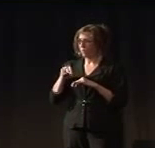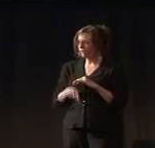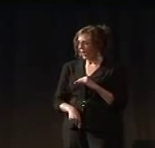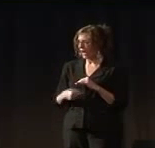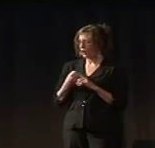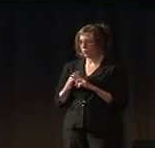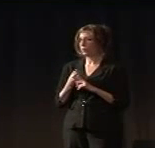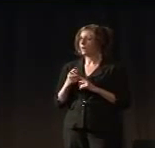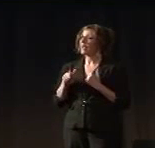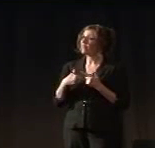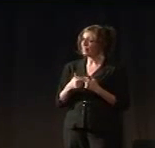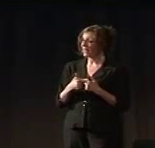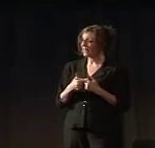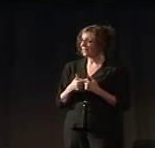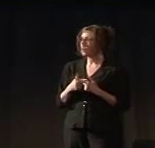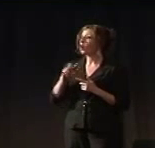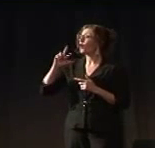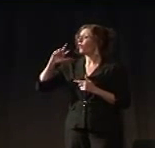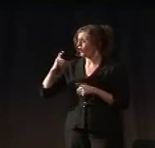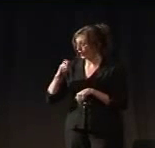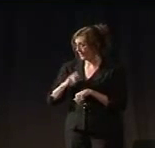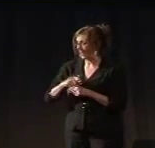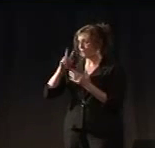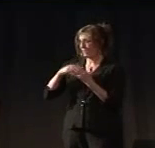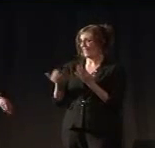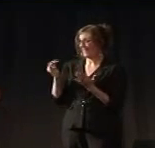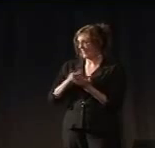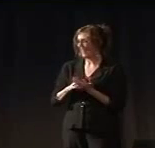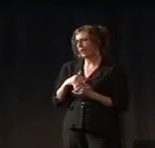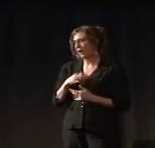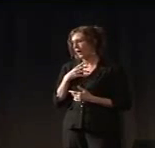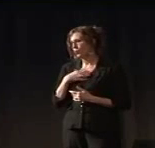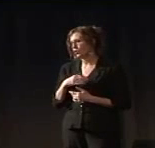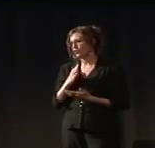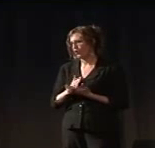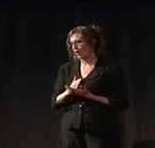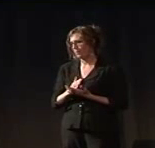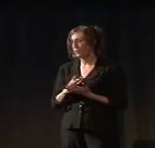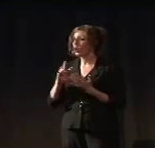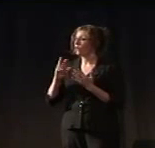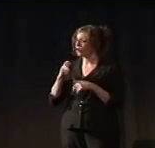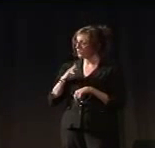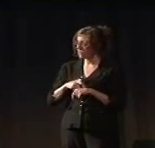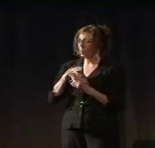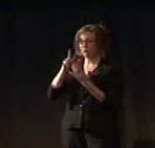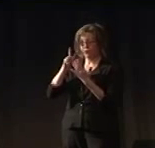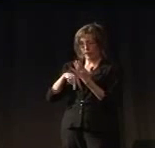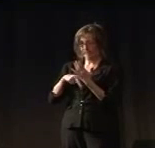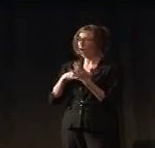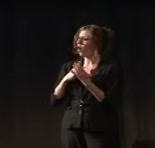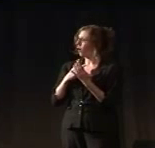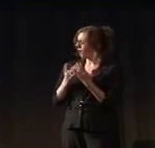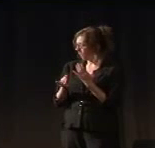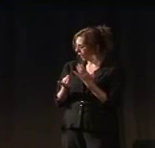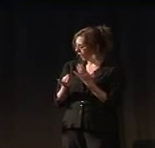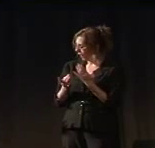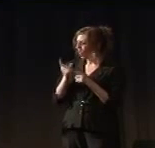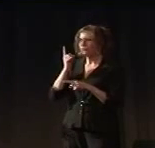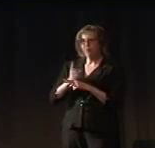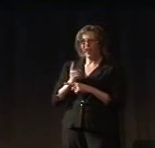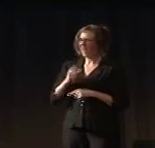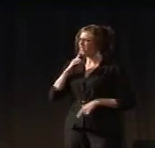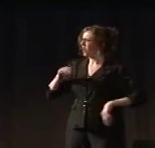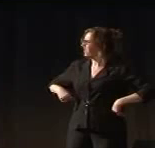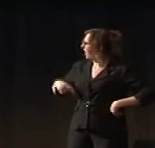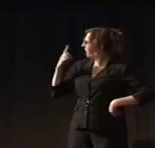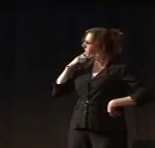I had made the mistake of reading it a third time. I should have stopped. And the third time I read it, I found it interesting. I certainly found it correct, but I found, don't we already know all this already? And